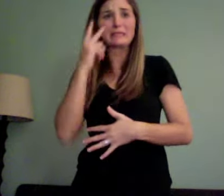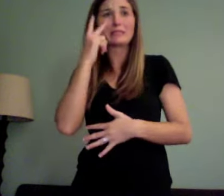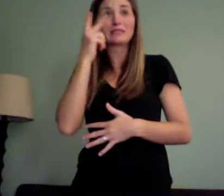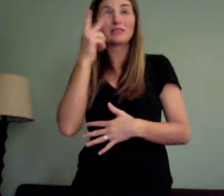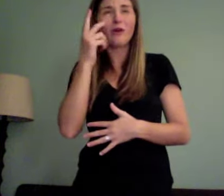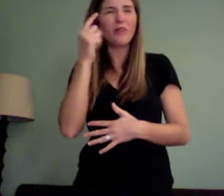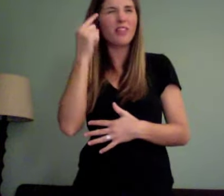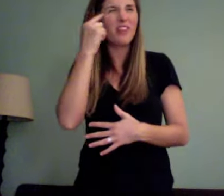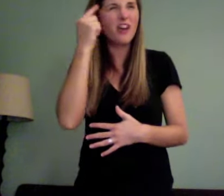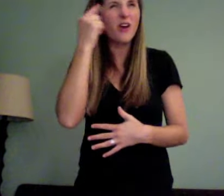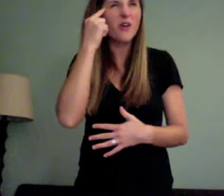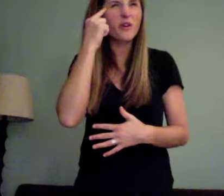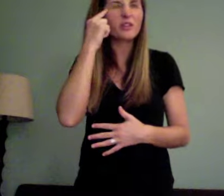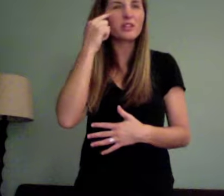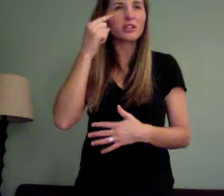the water. And it was Jesus.